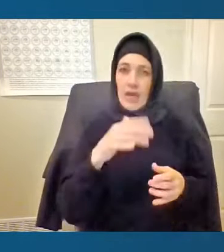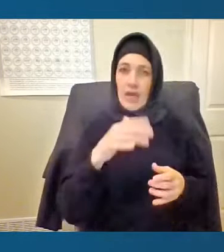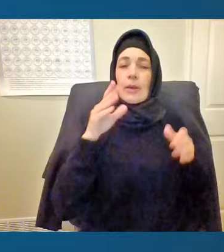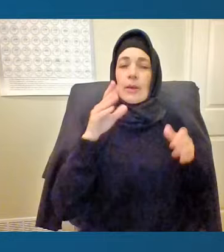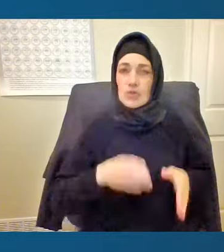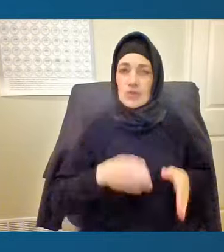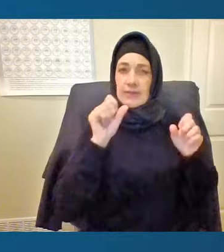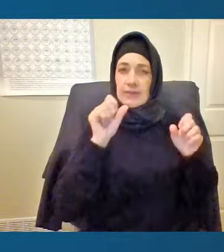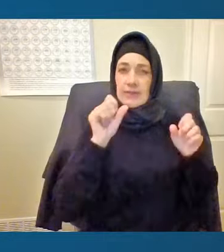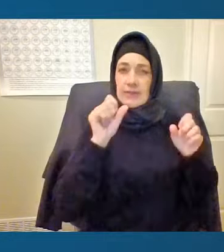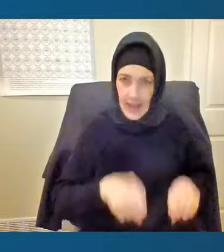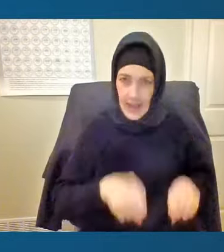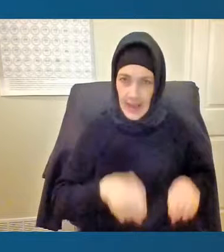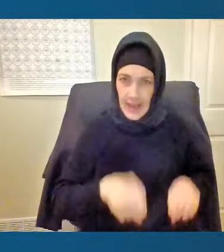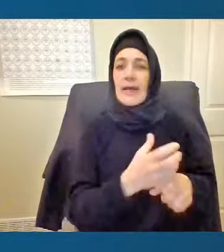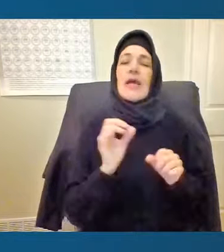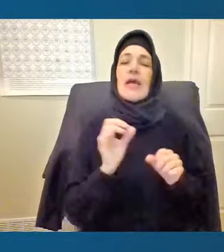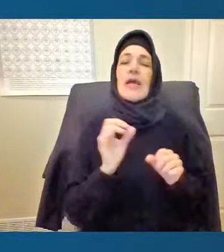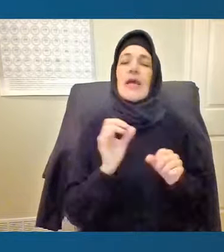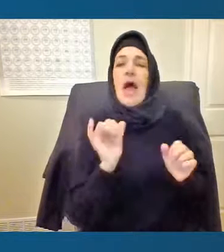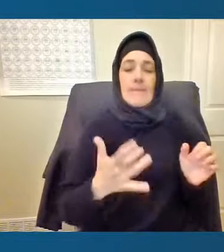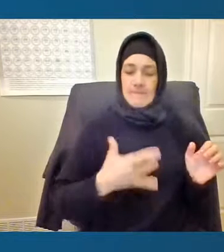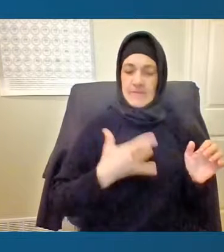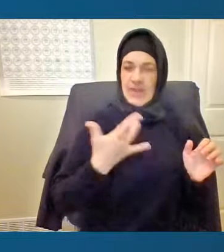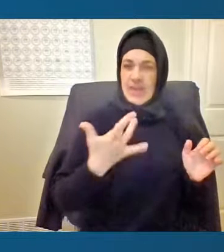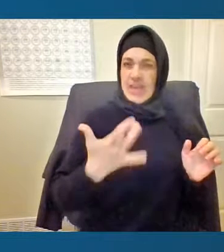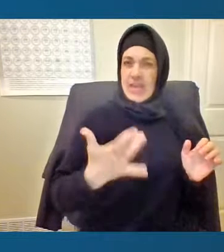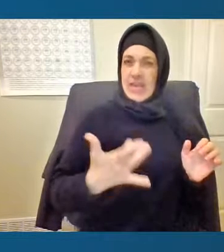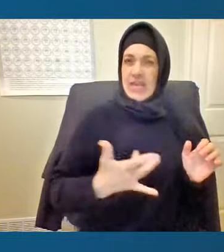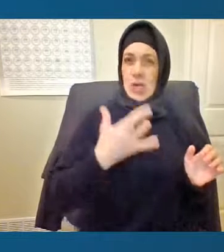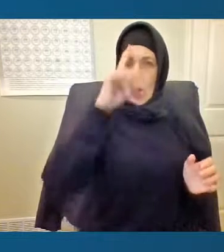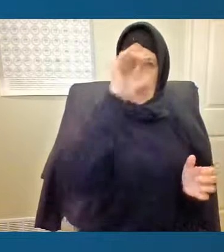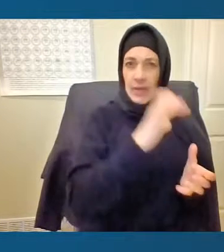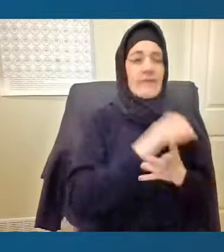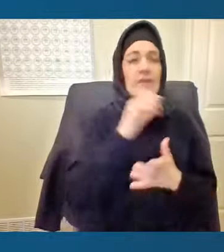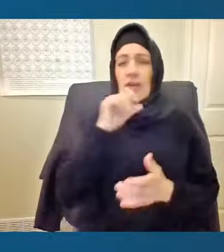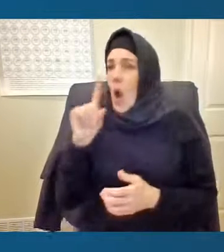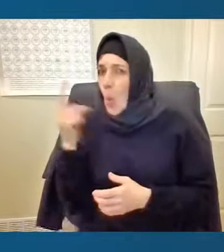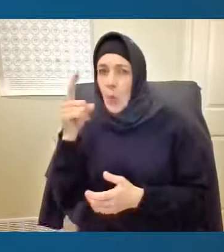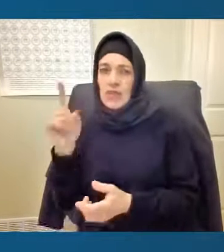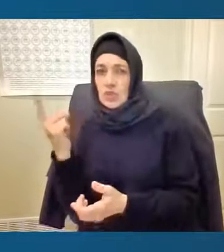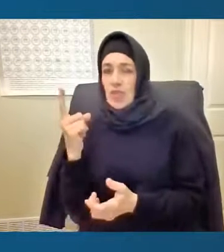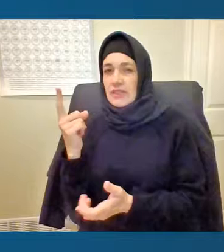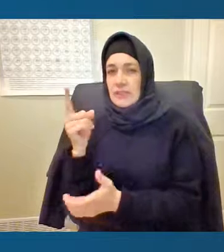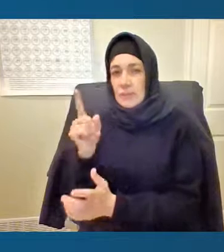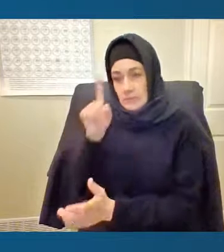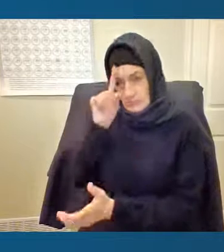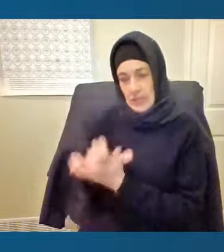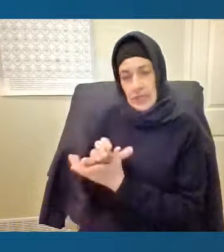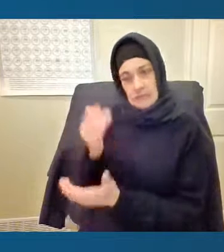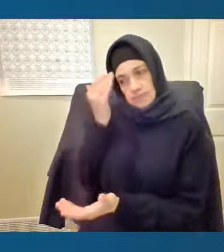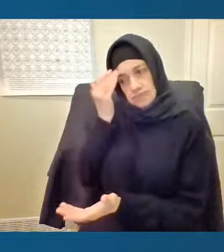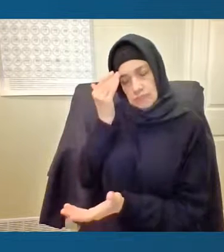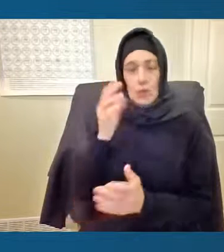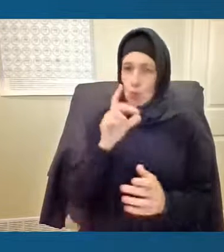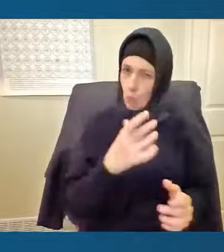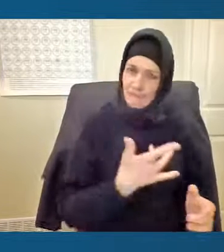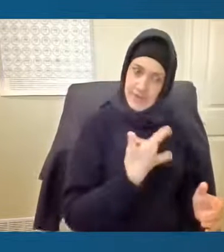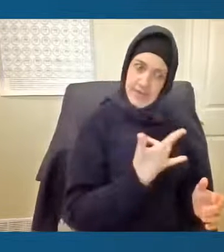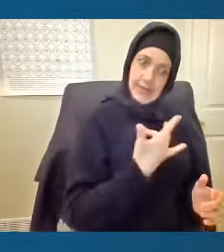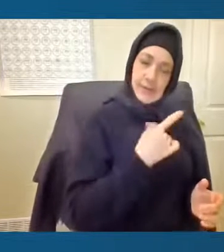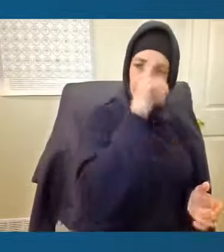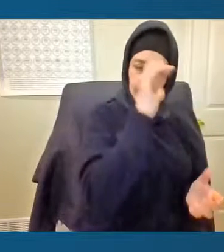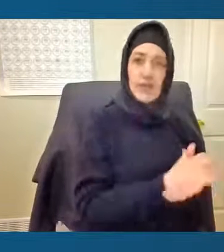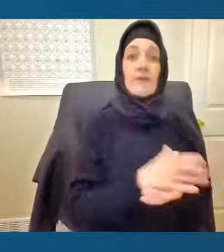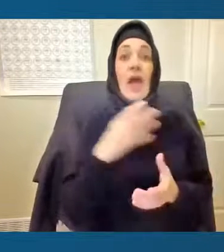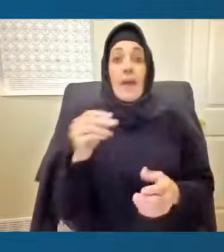deeper level than just thinking about it, just believing it. And a lot of times converts and a lot of people who go through difficulties in life, really hard situations